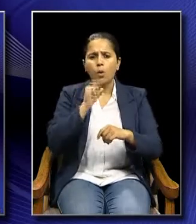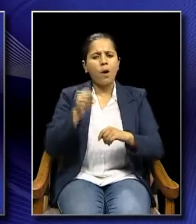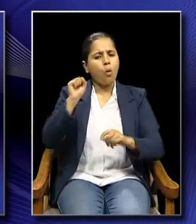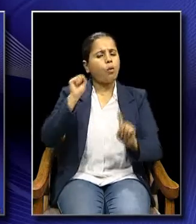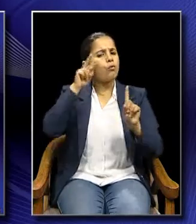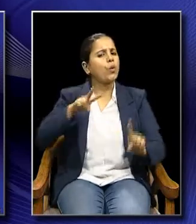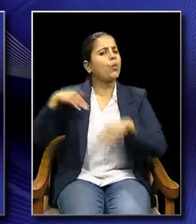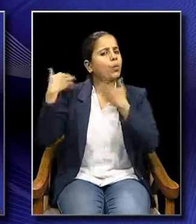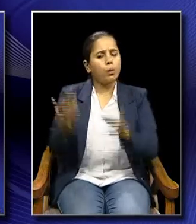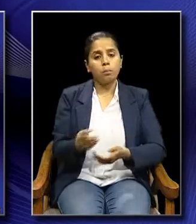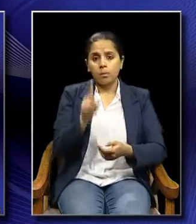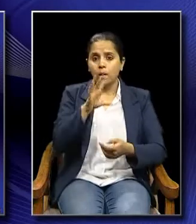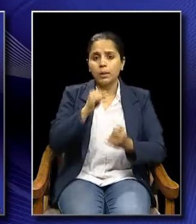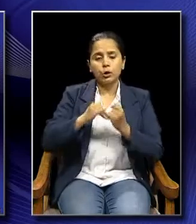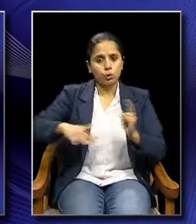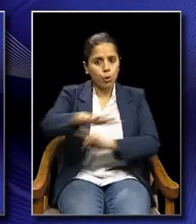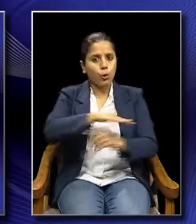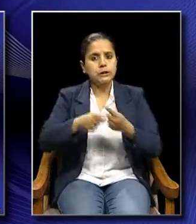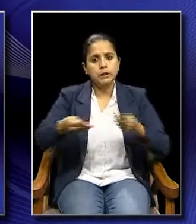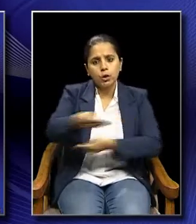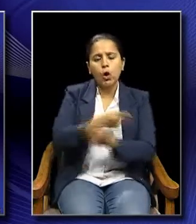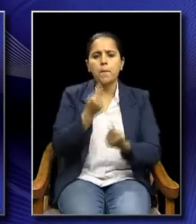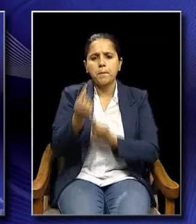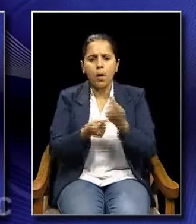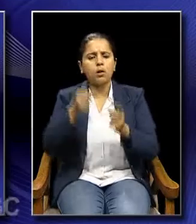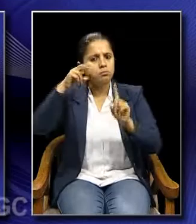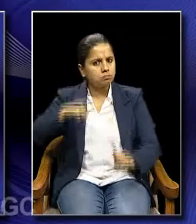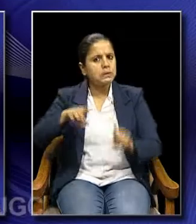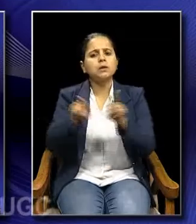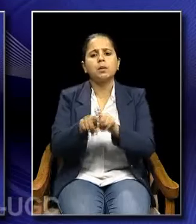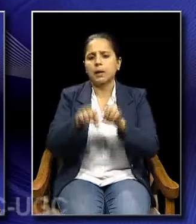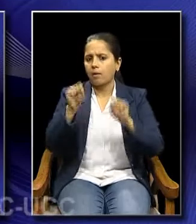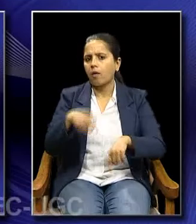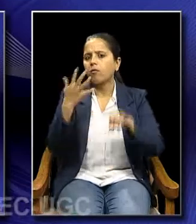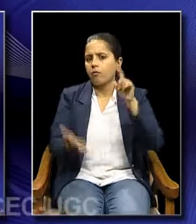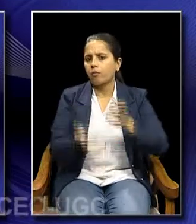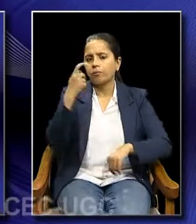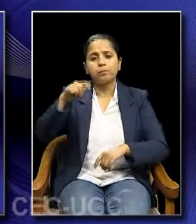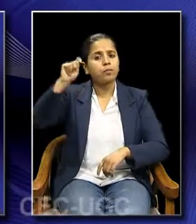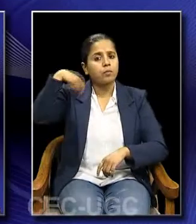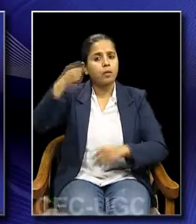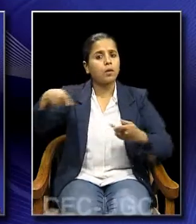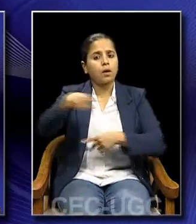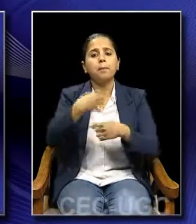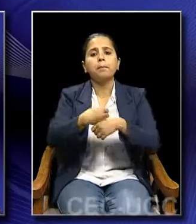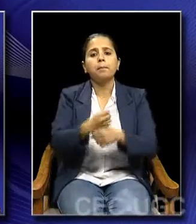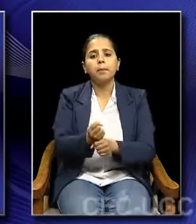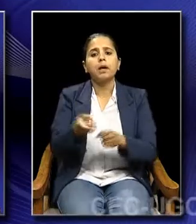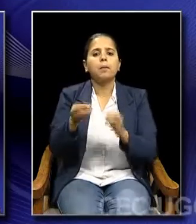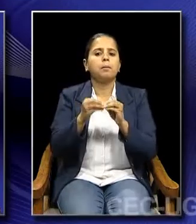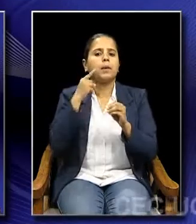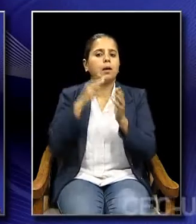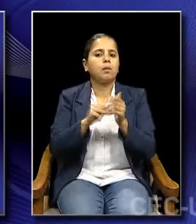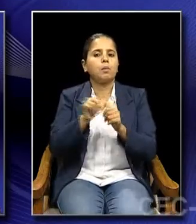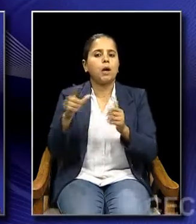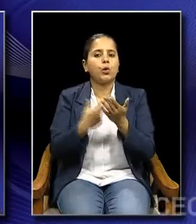view, but the socio-economic and political perspectives which could be found in the films which have been made by Bimal Roy. They